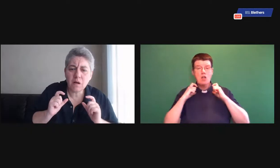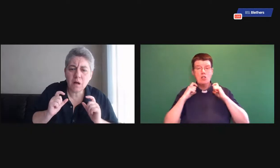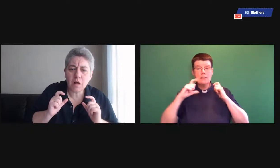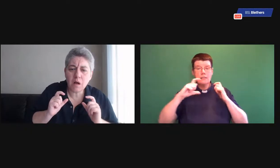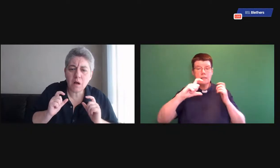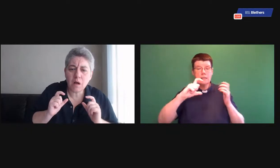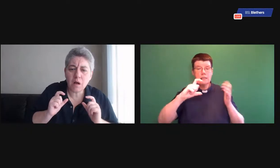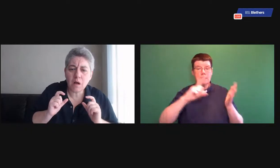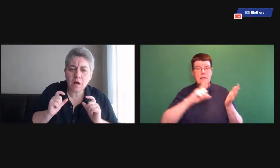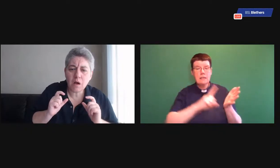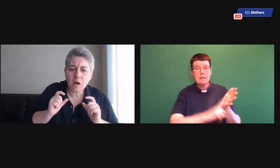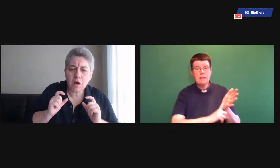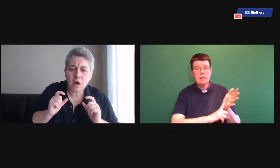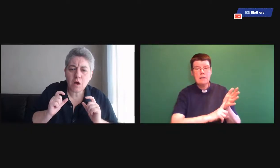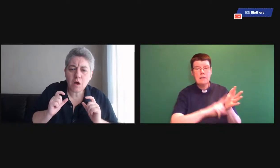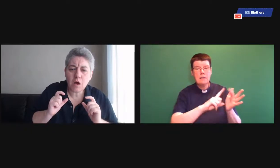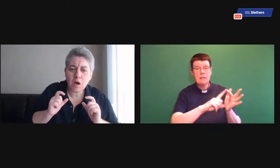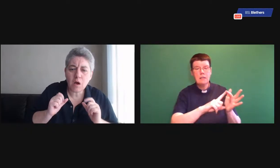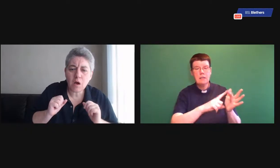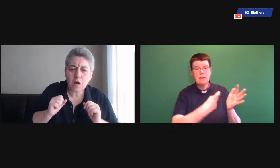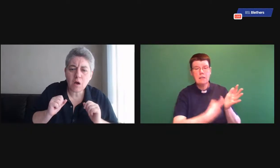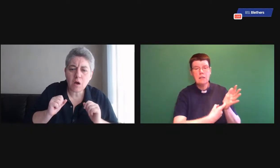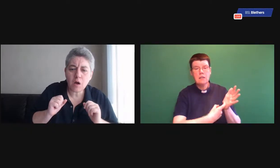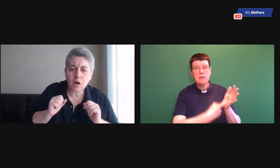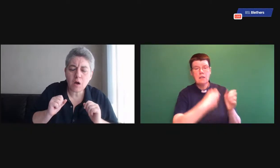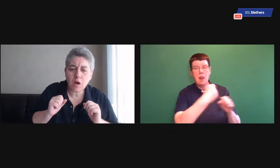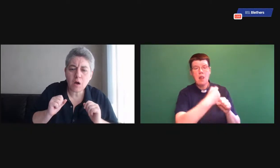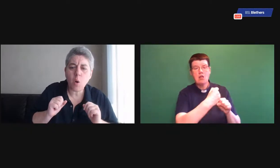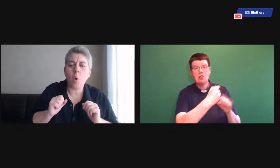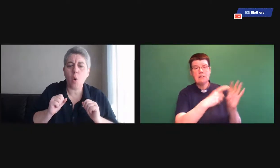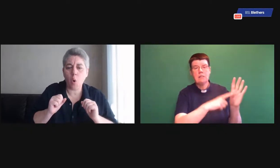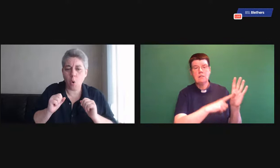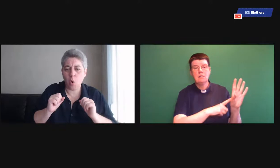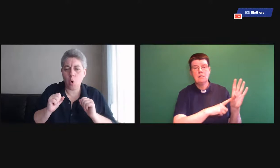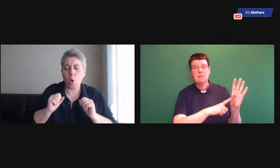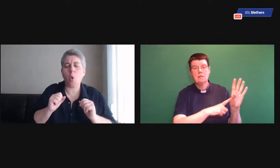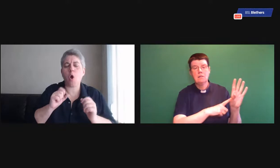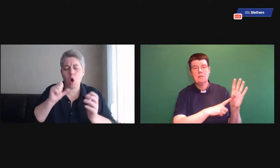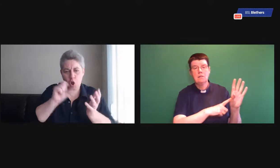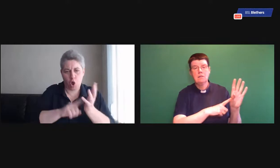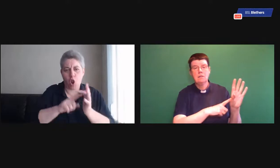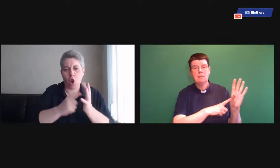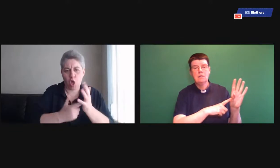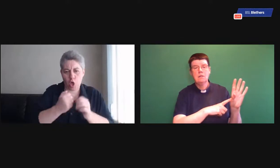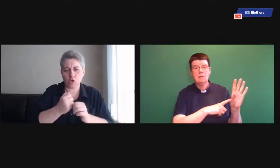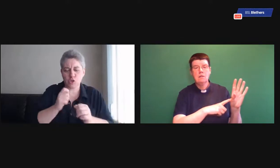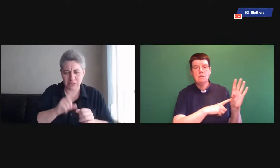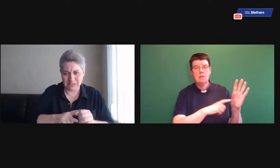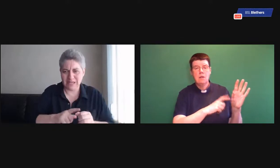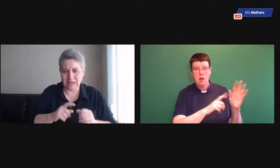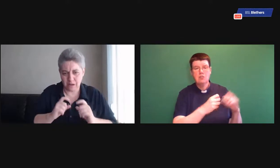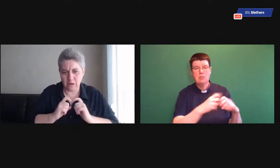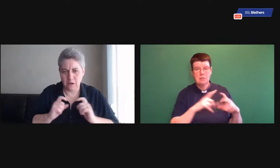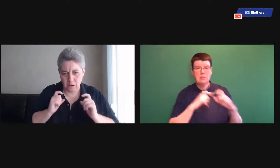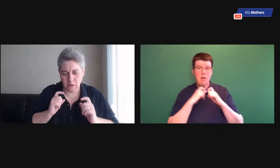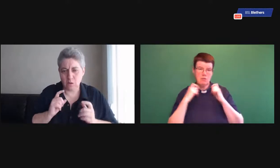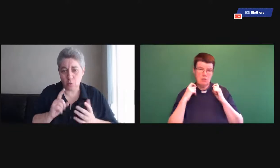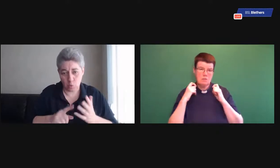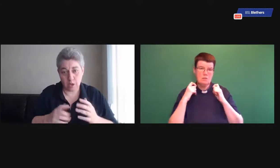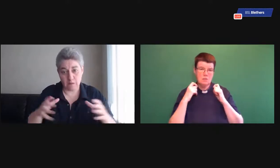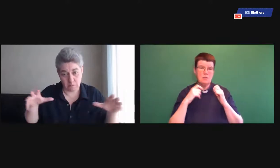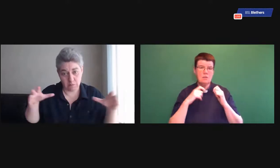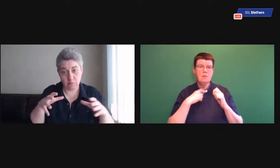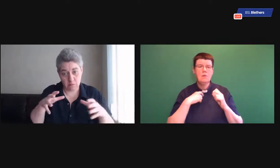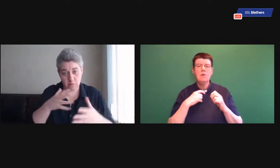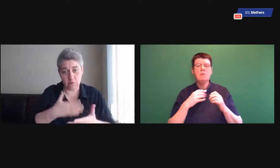called? It's called this sign. It's called clergy. Clergy. So it means